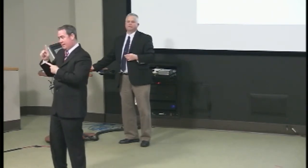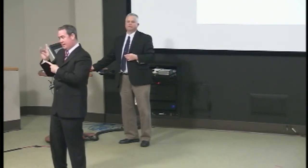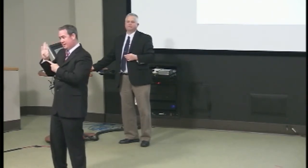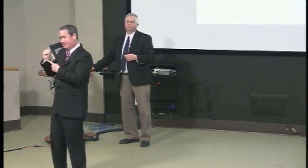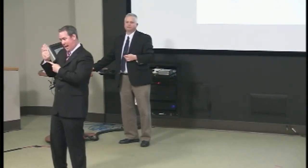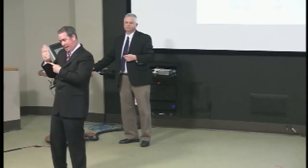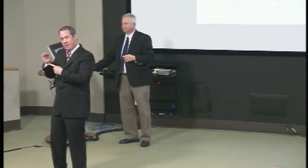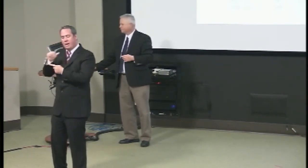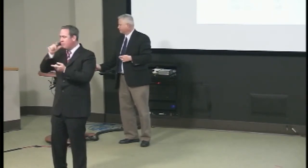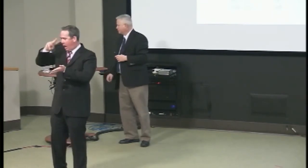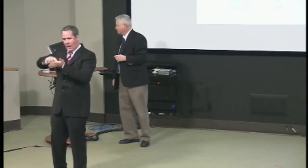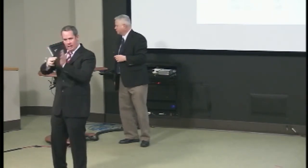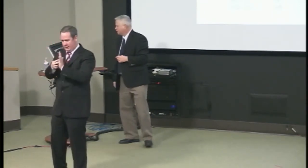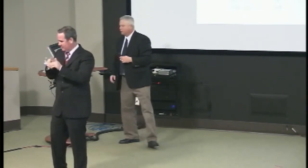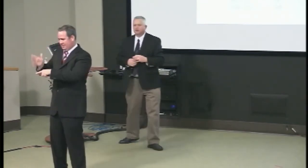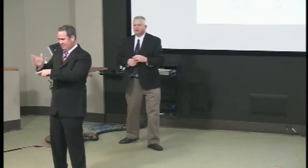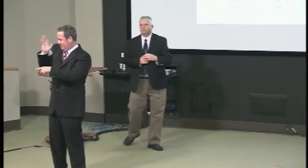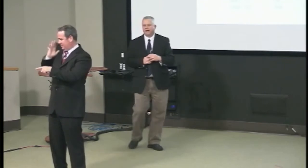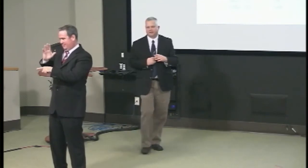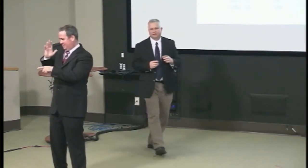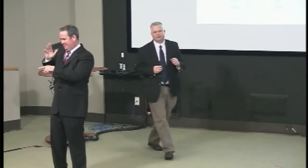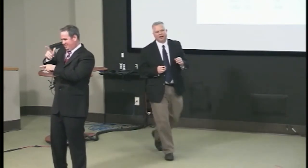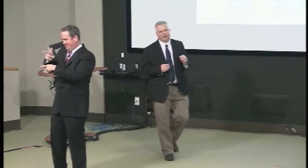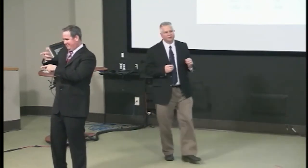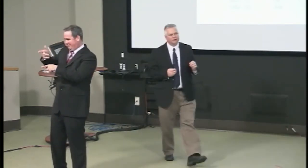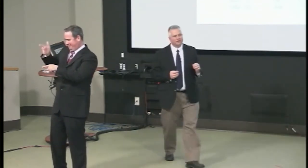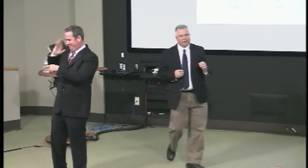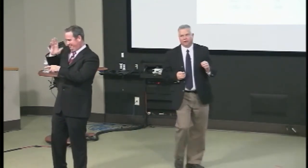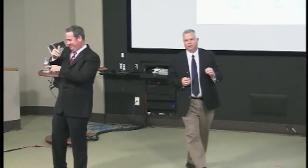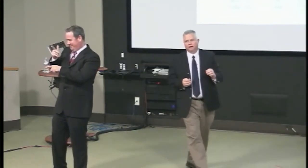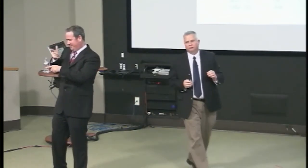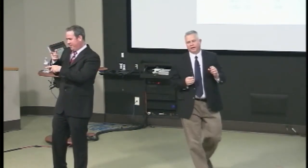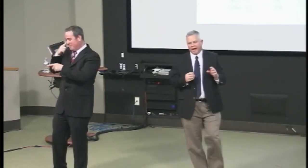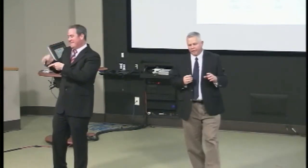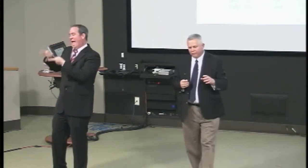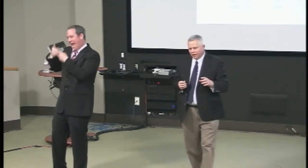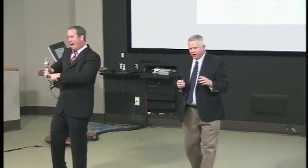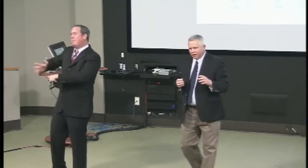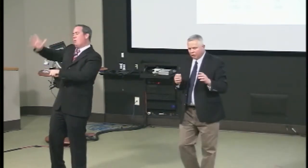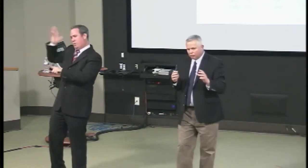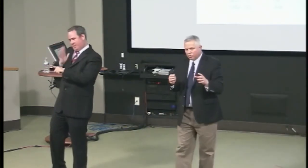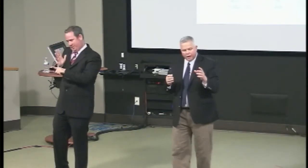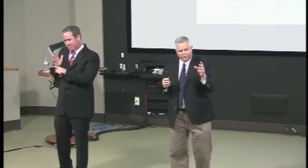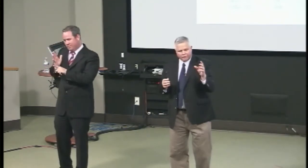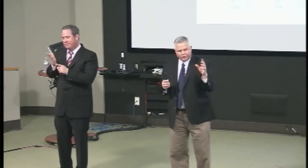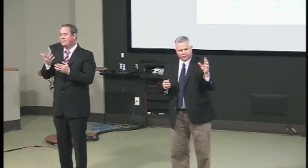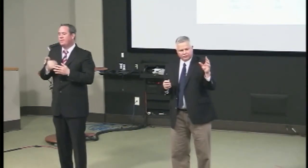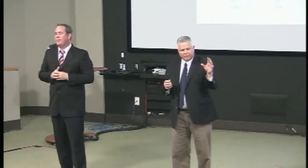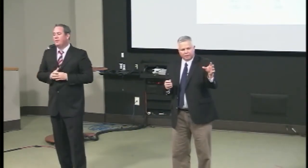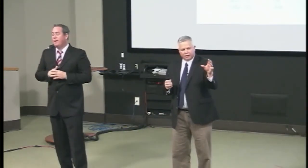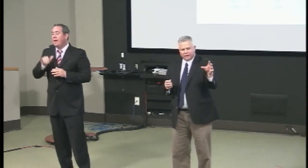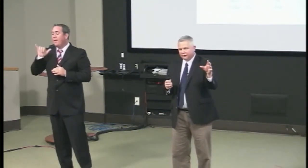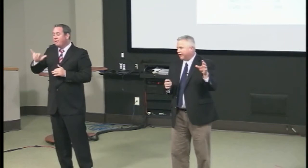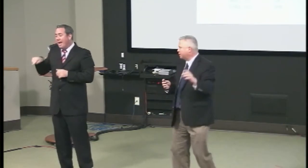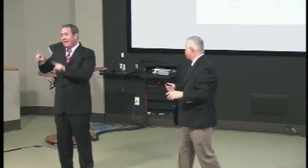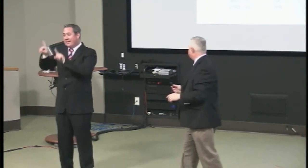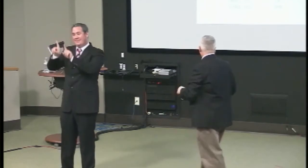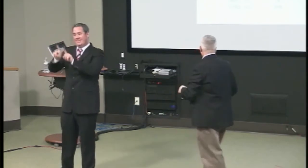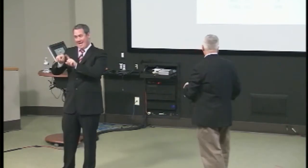repeat stuff. So here was the basic design of this study. We have a group of